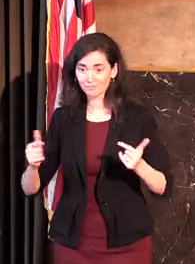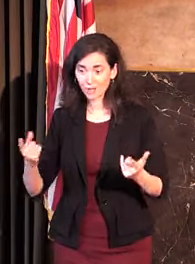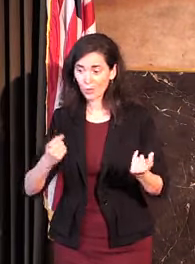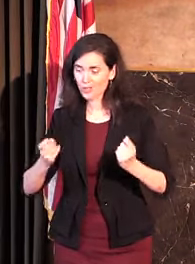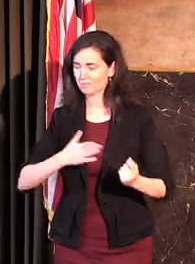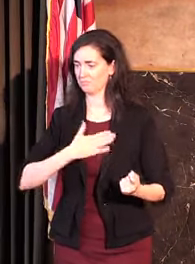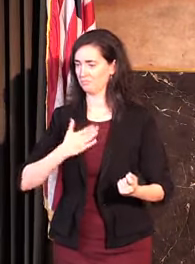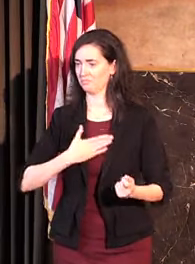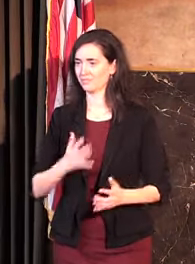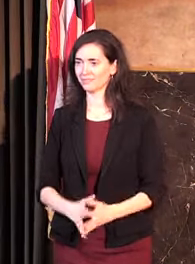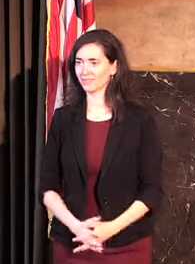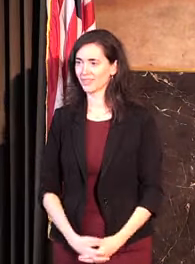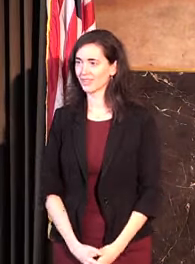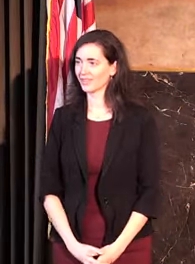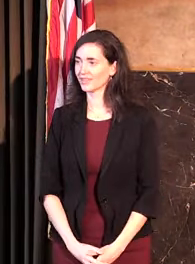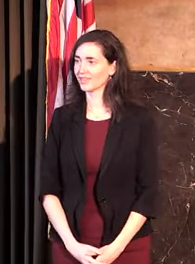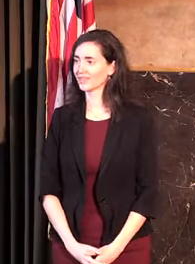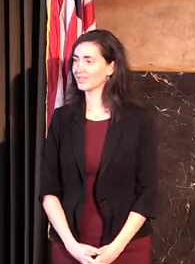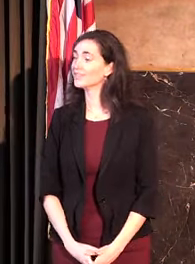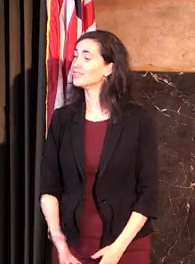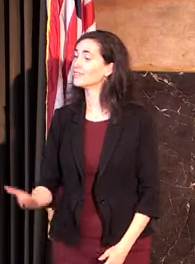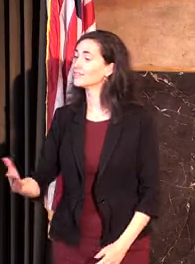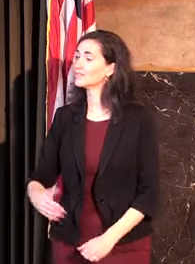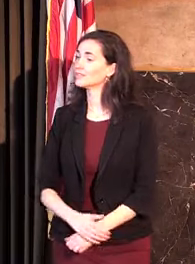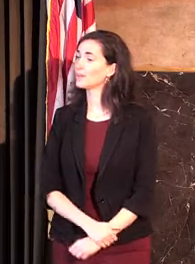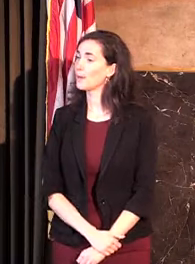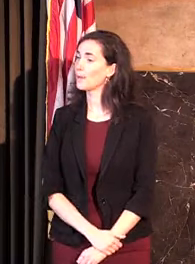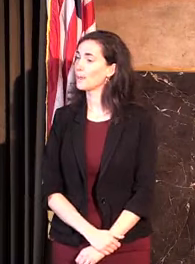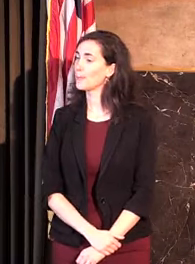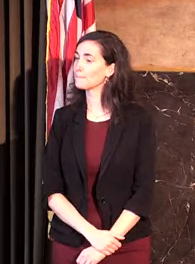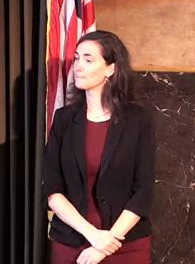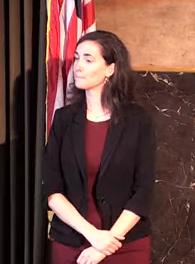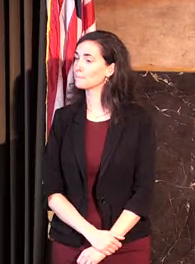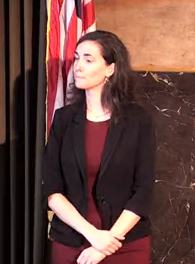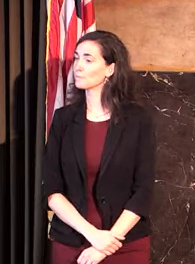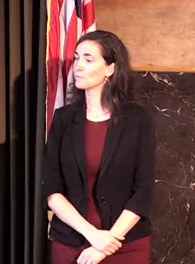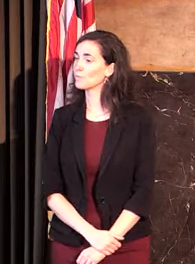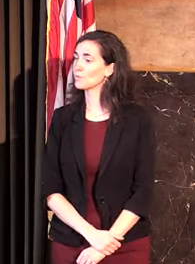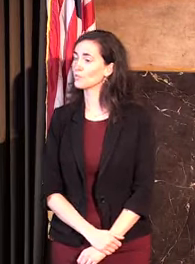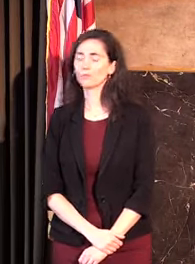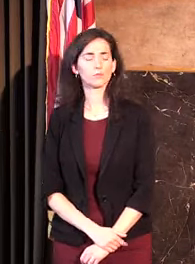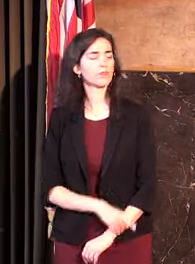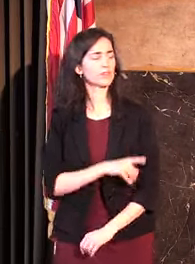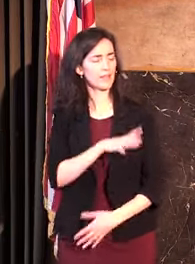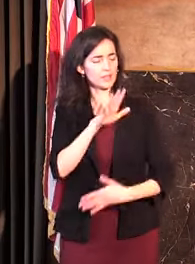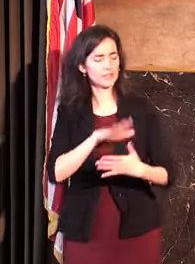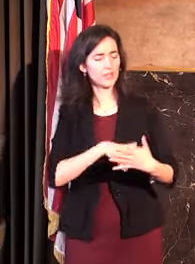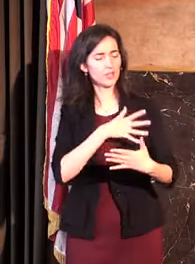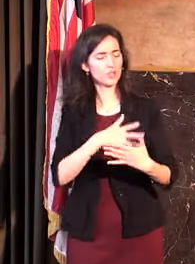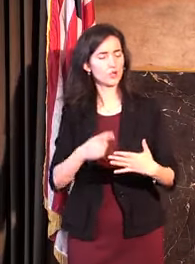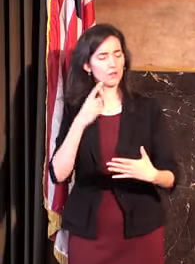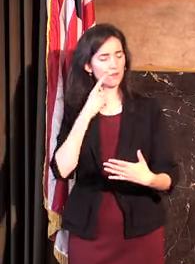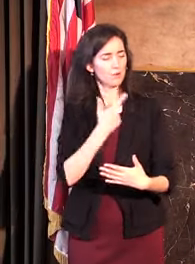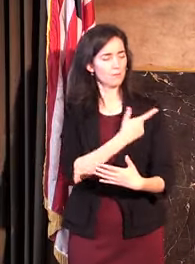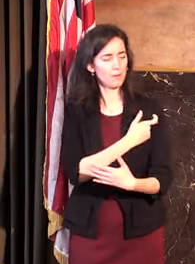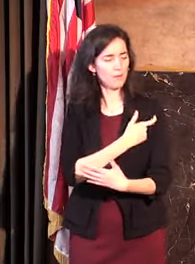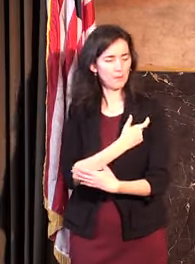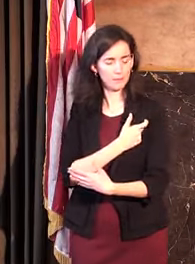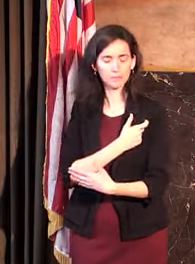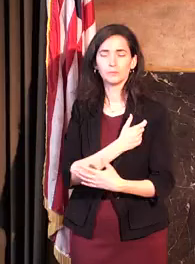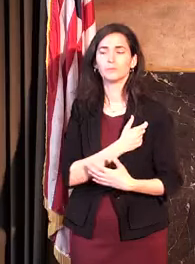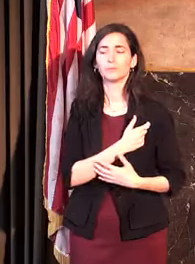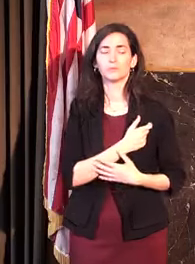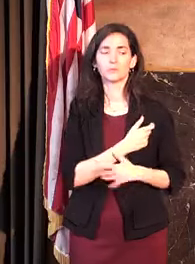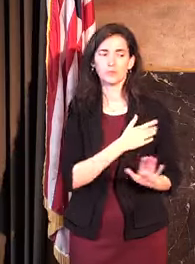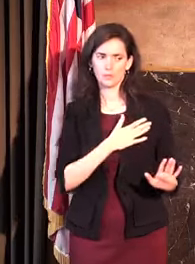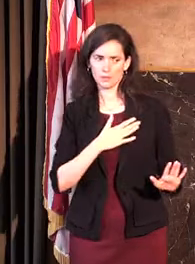happy to take them. Yes, sir. I just want to ask about the immunization schedule. It's my understanding that,